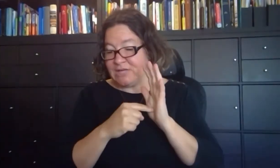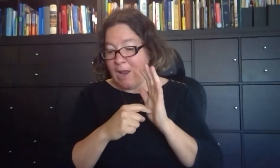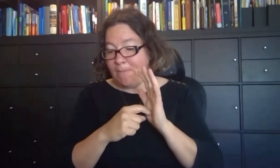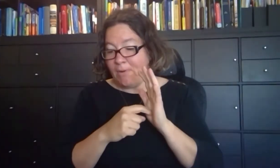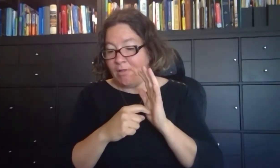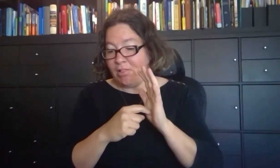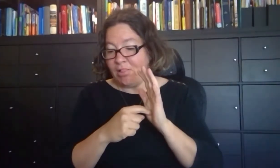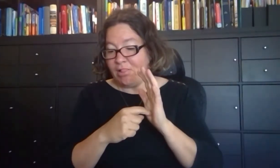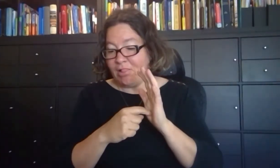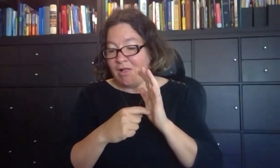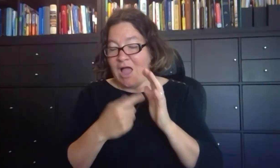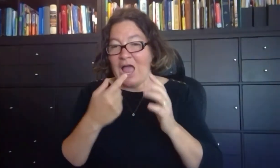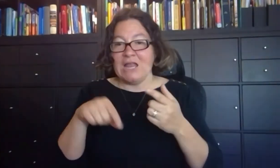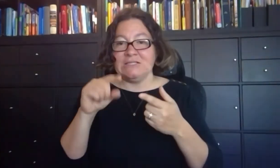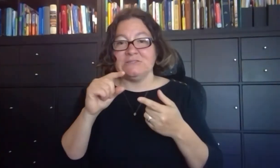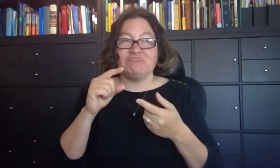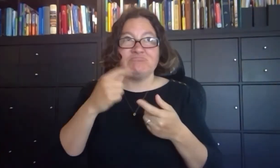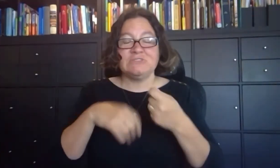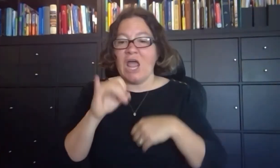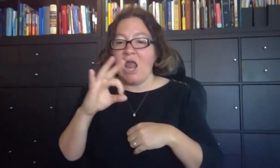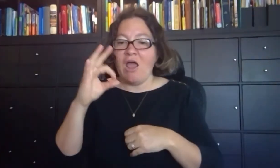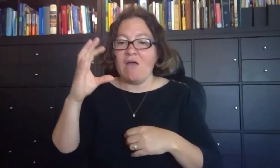Perhaps we should follow this Emmaus Road example.